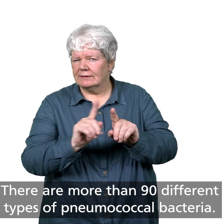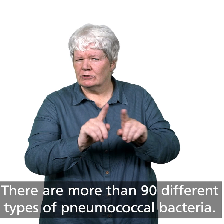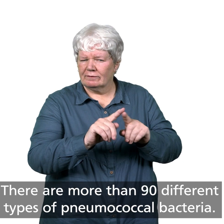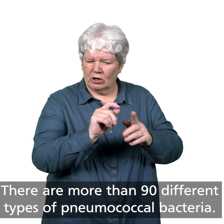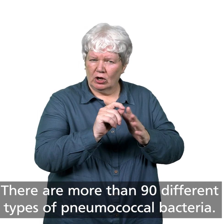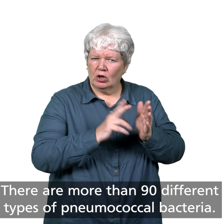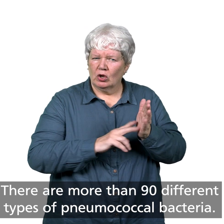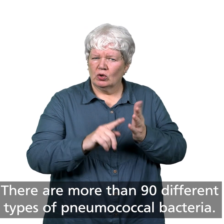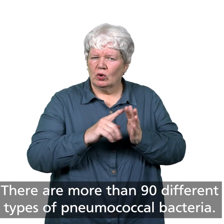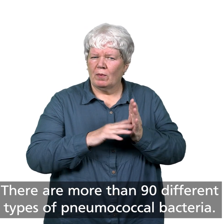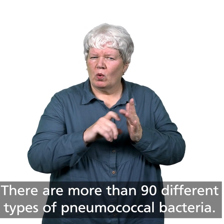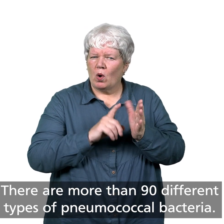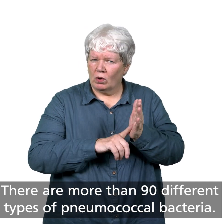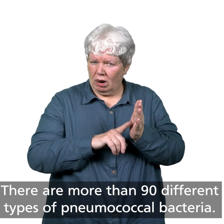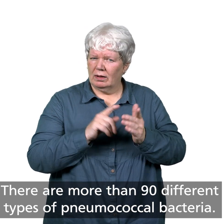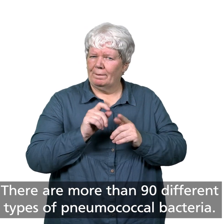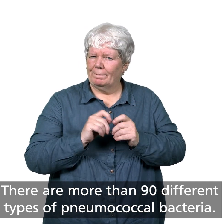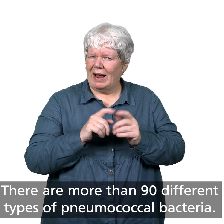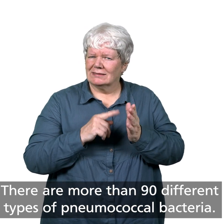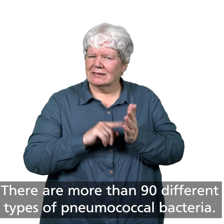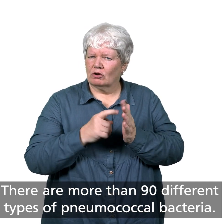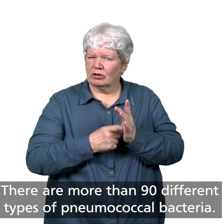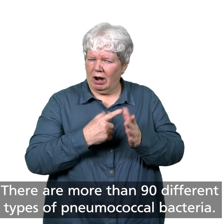different types of pneumococcal bacteria.